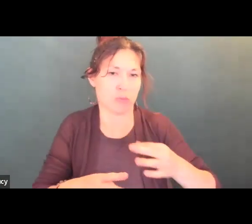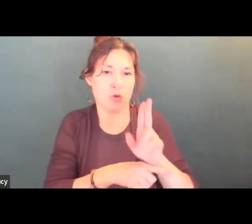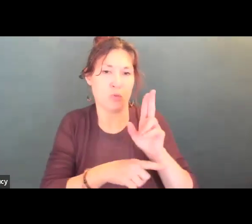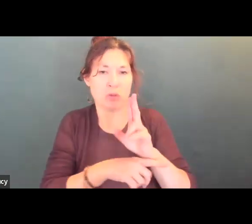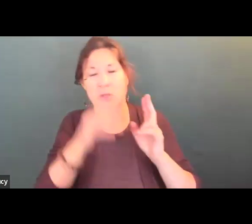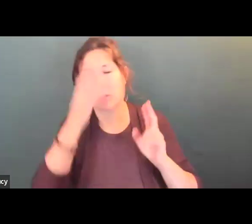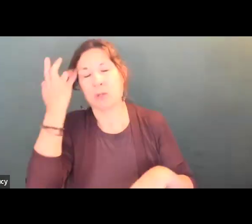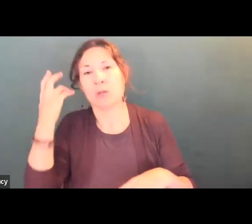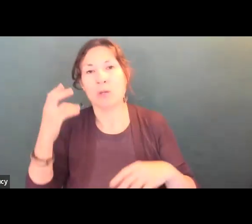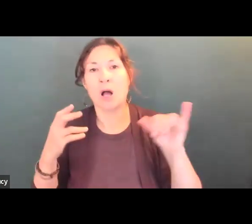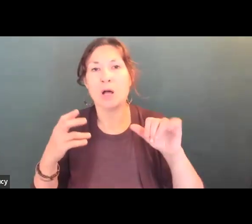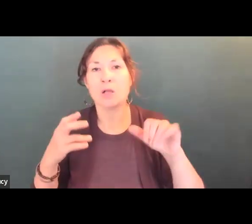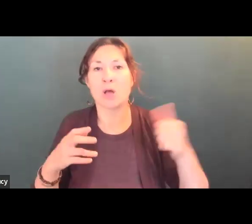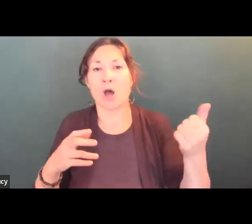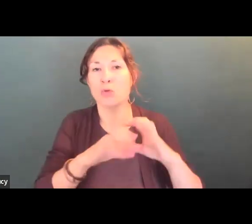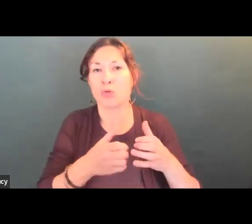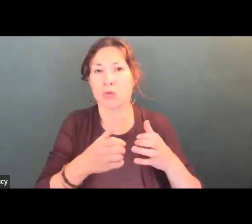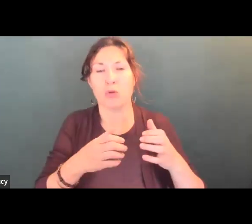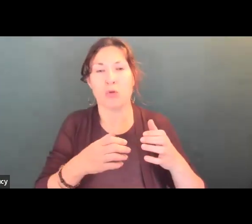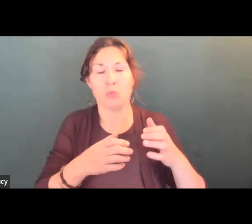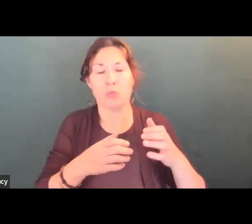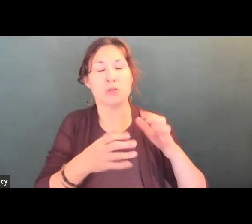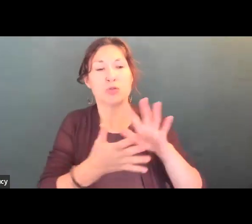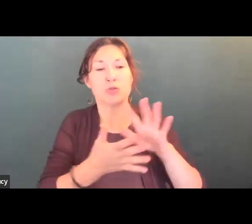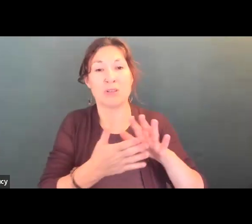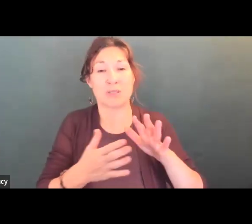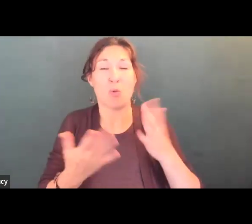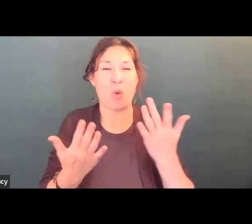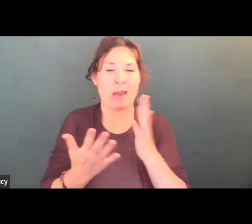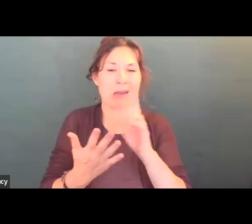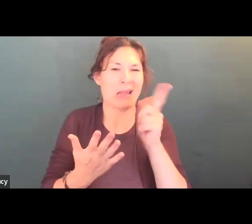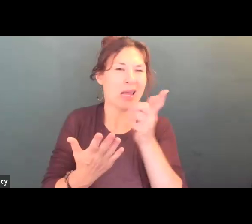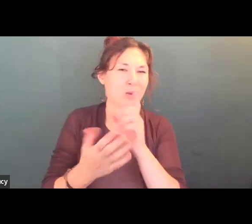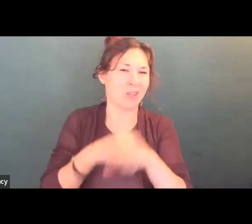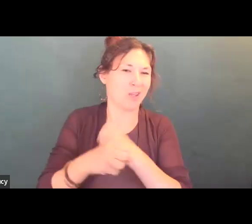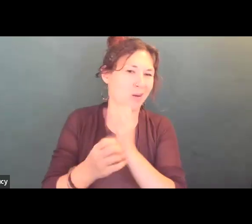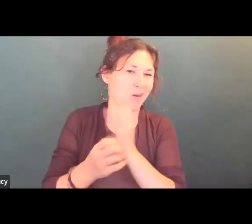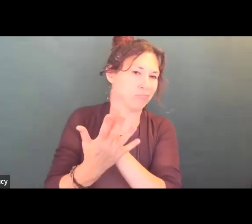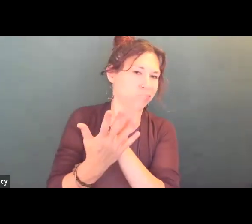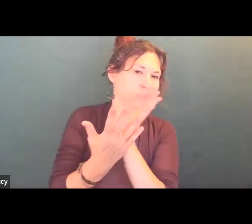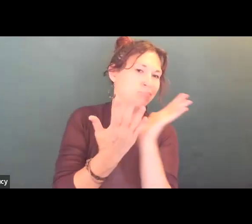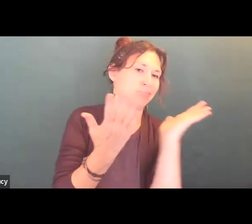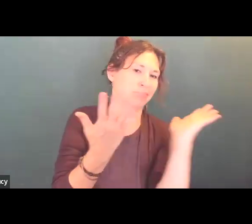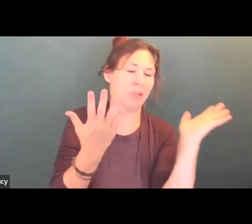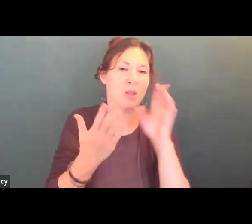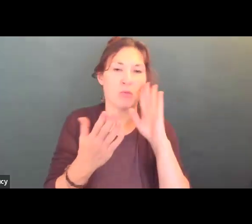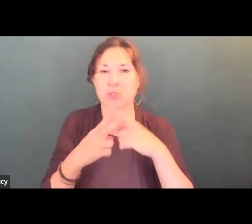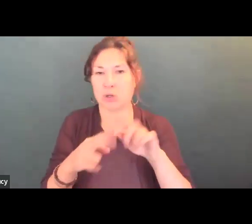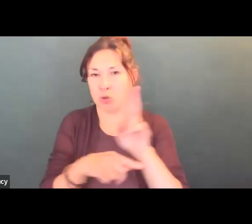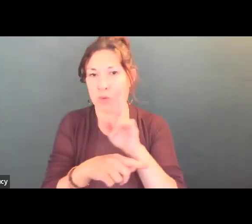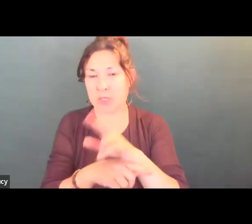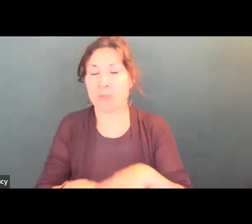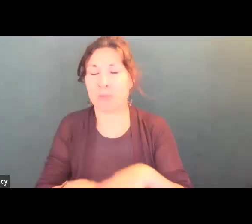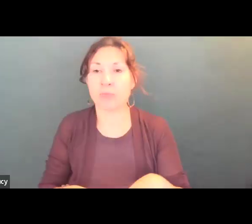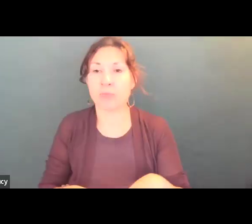schools electing to use as the year goes on and they get their systems in place. One thing Mayor Wu and I have talked about is